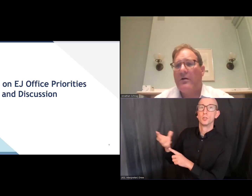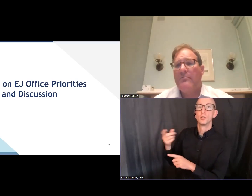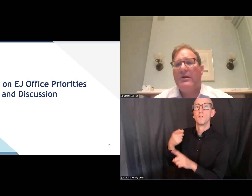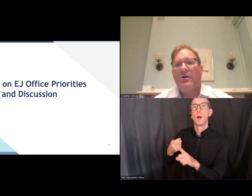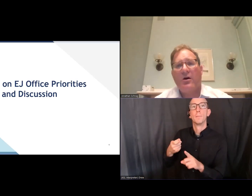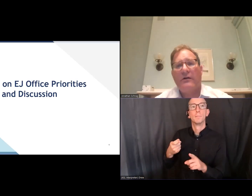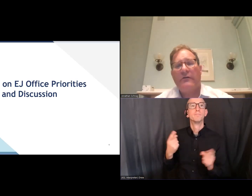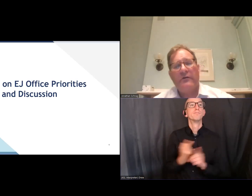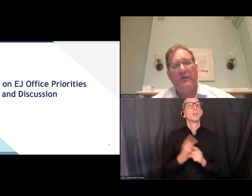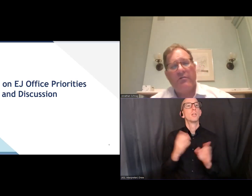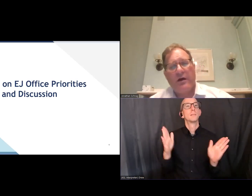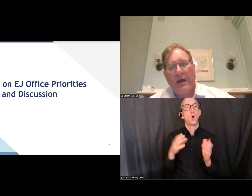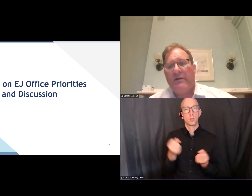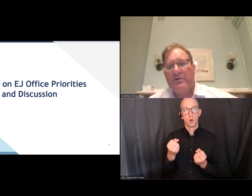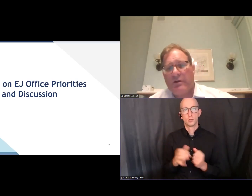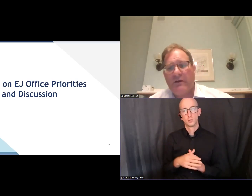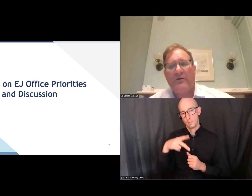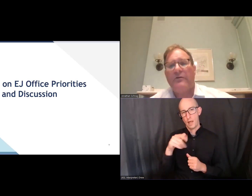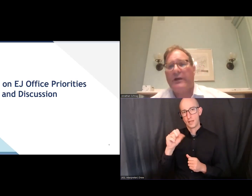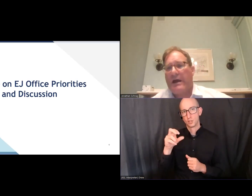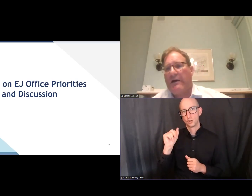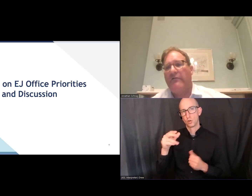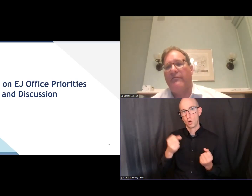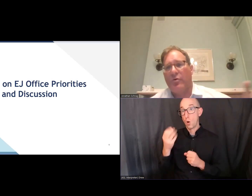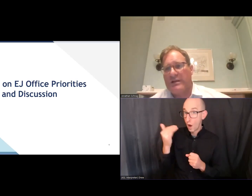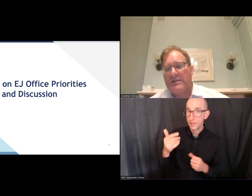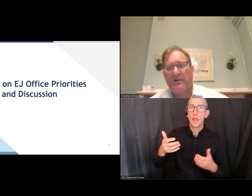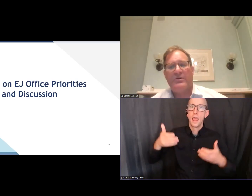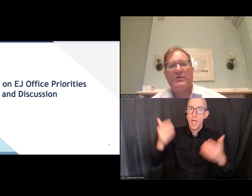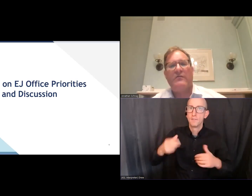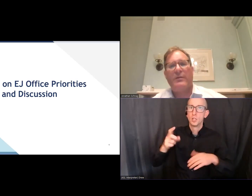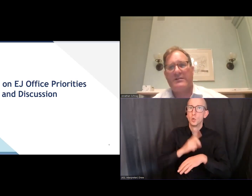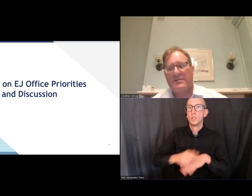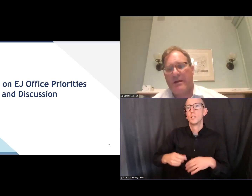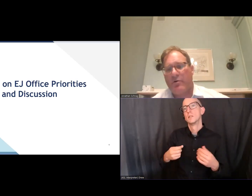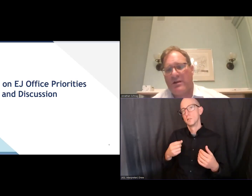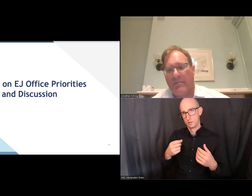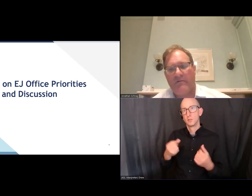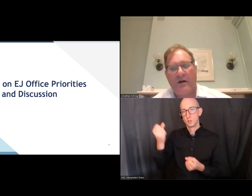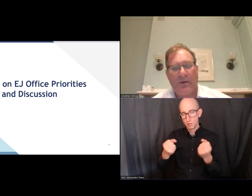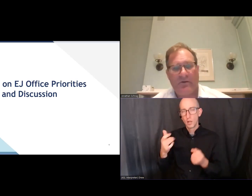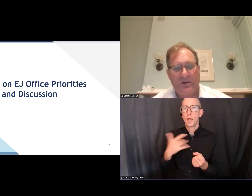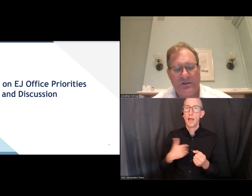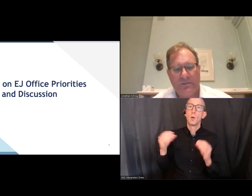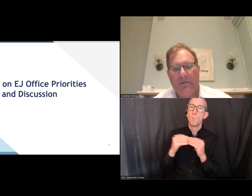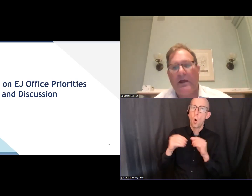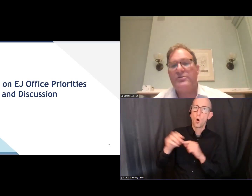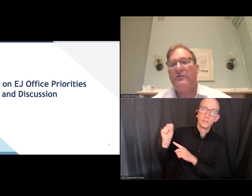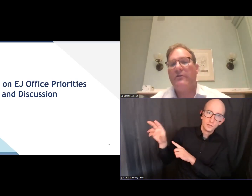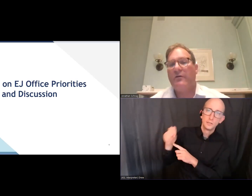cars, because the heavy duty vehicles have more diesel emissions because they spend more time in environmental